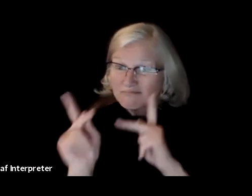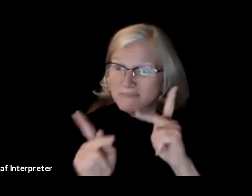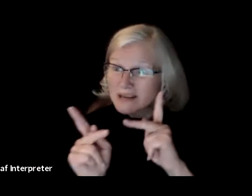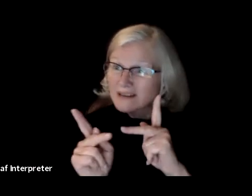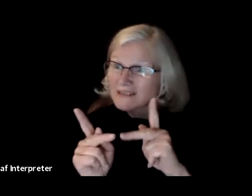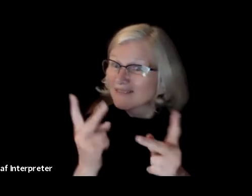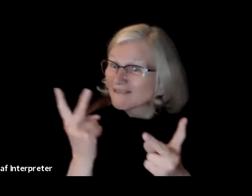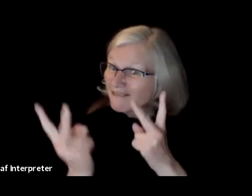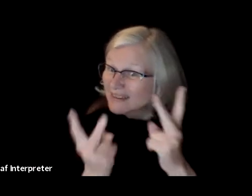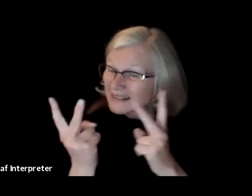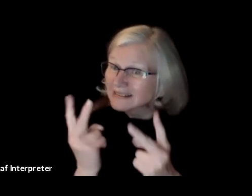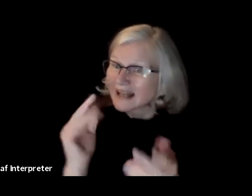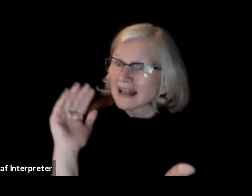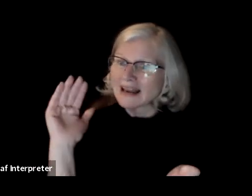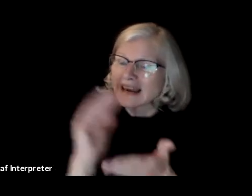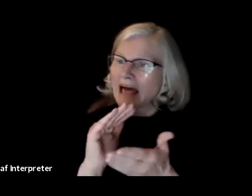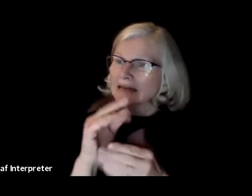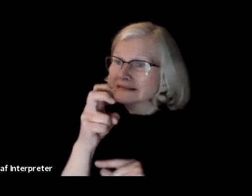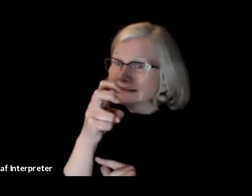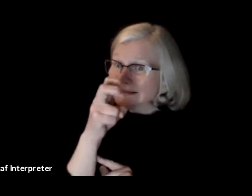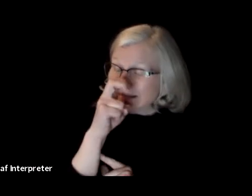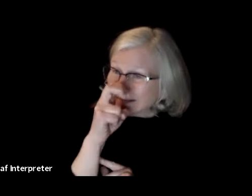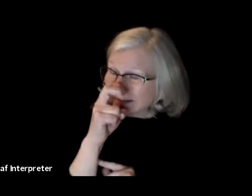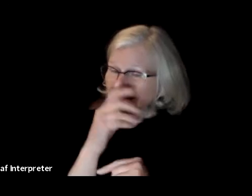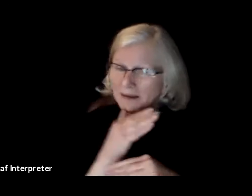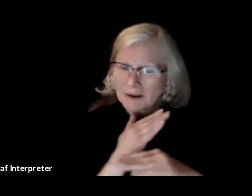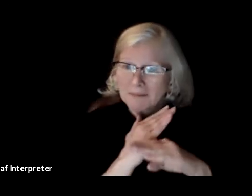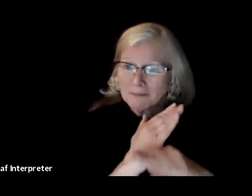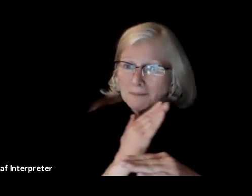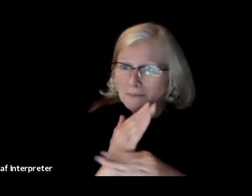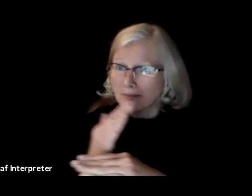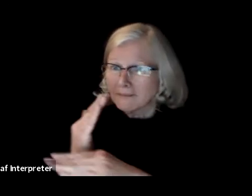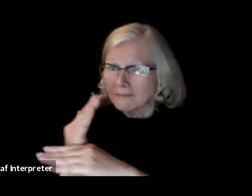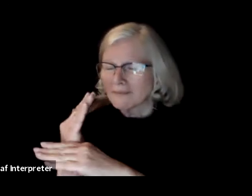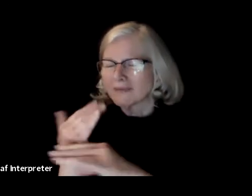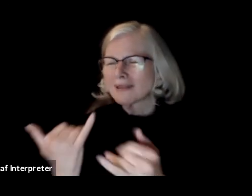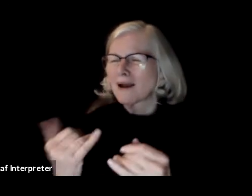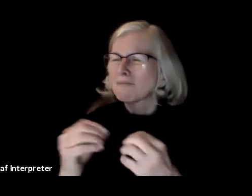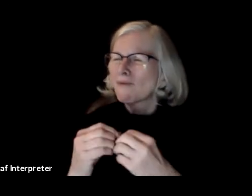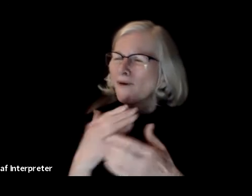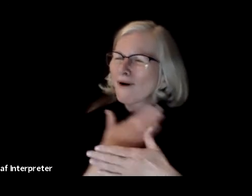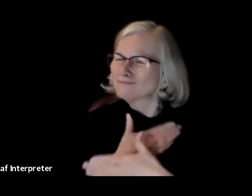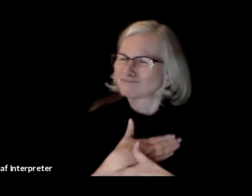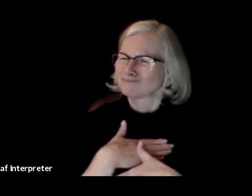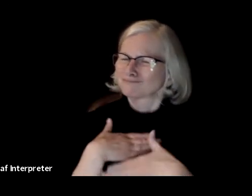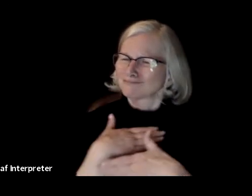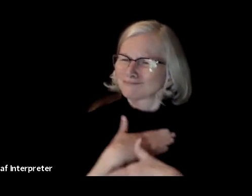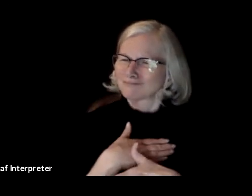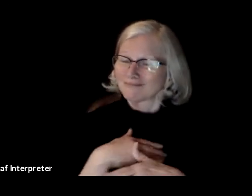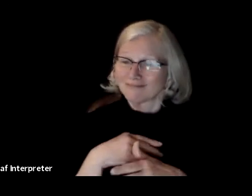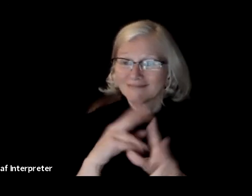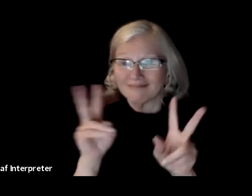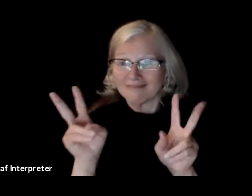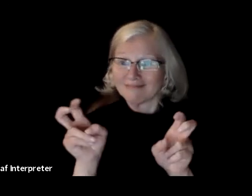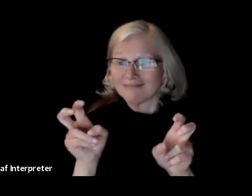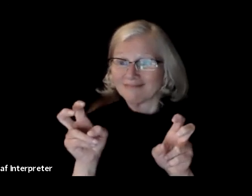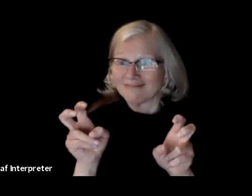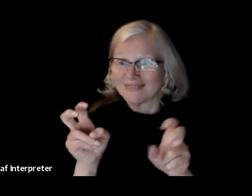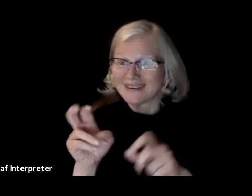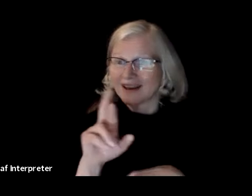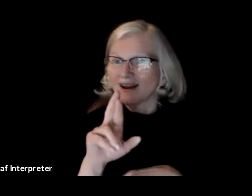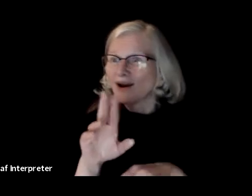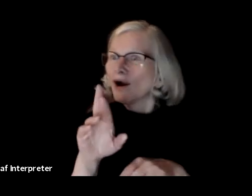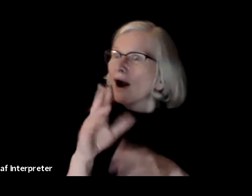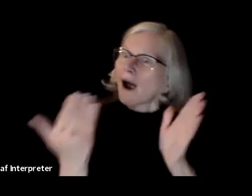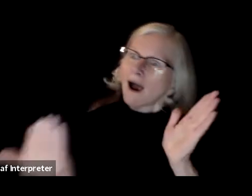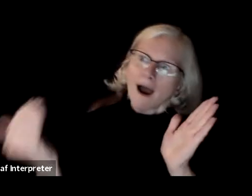with a great deal of joy. So the reopening, as we're calling it, changes that are being allowed